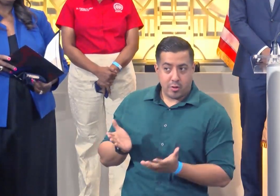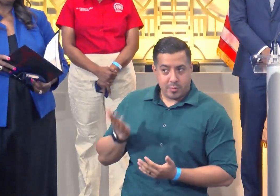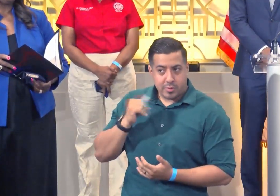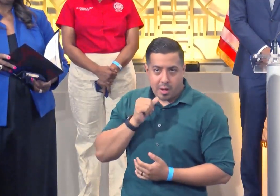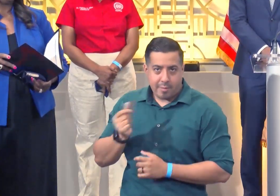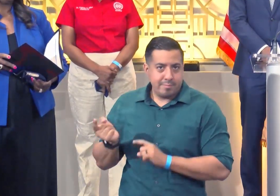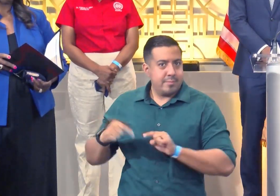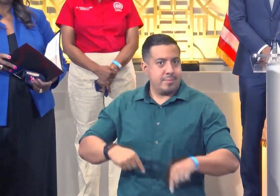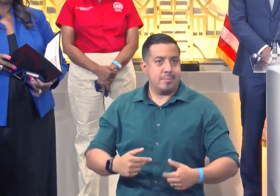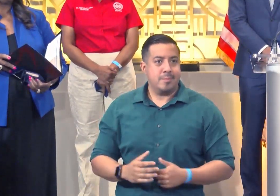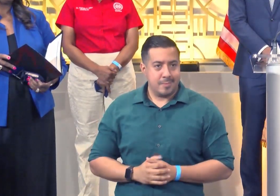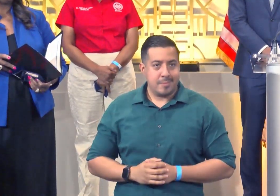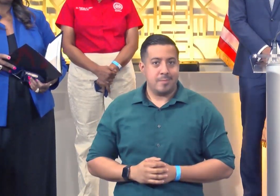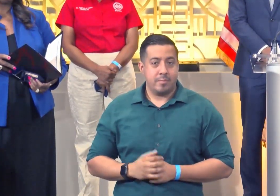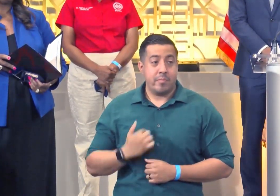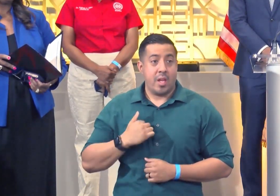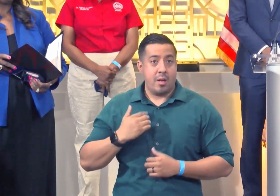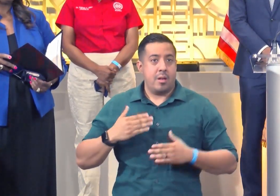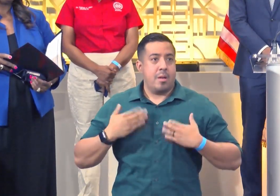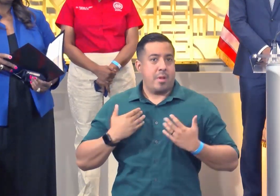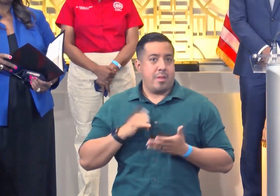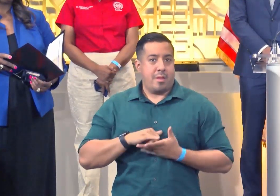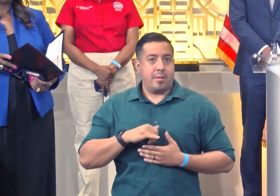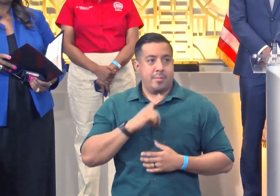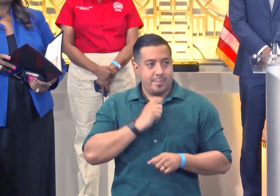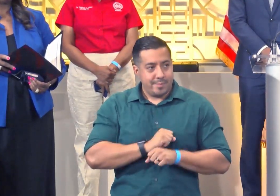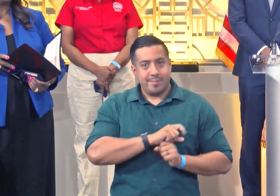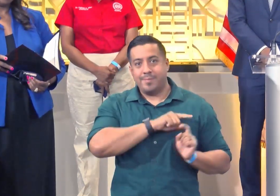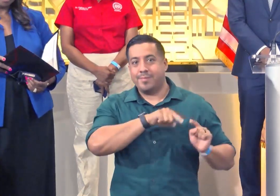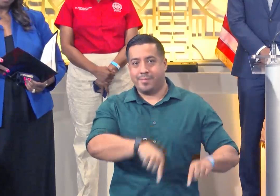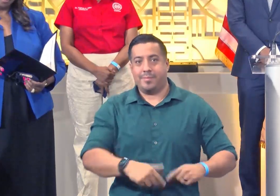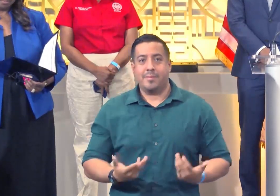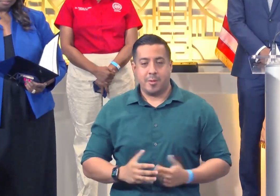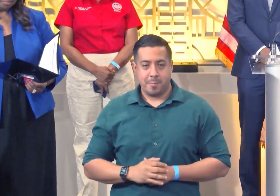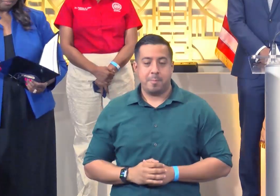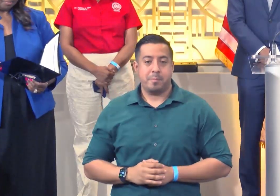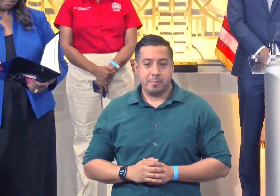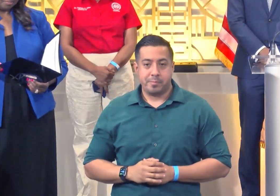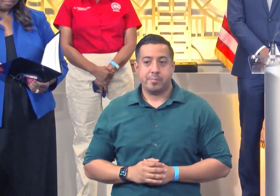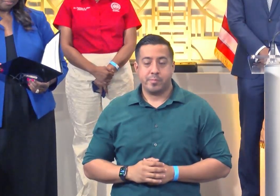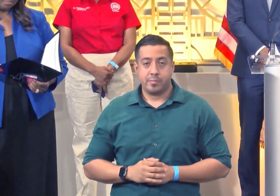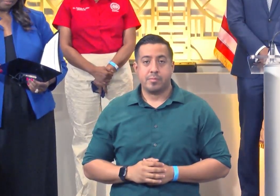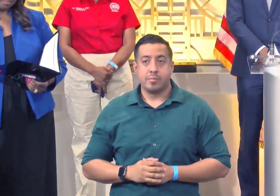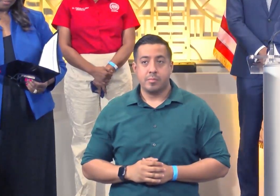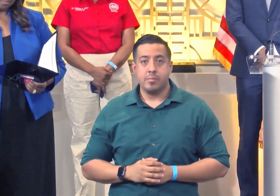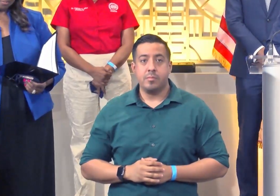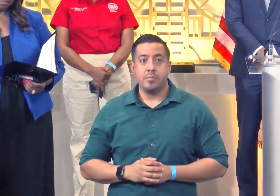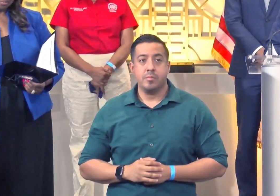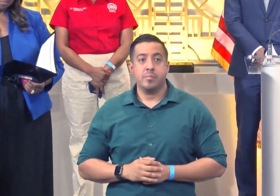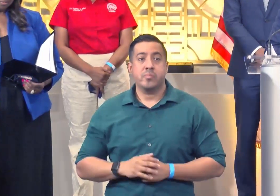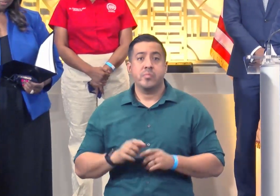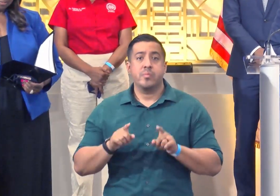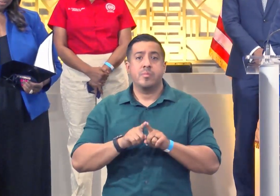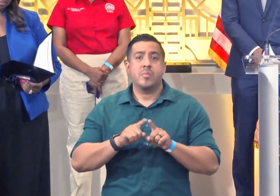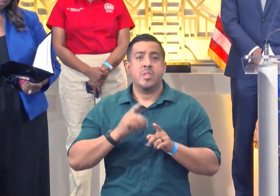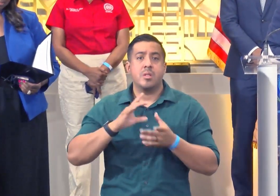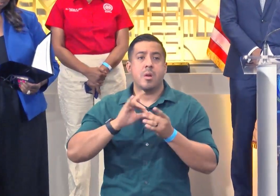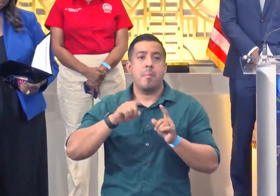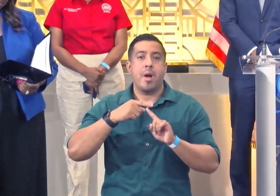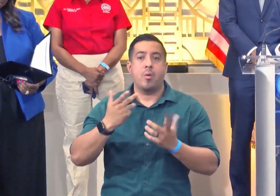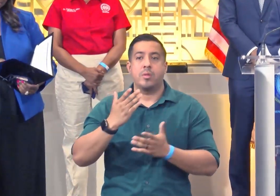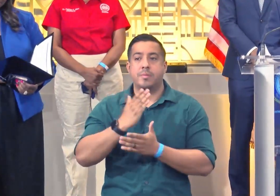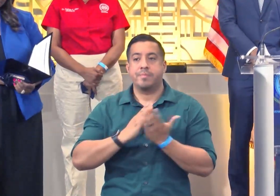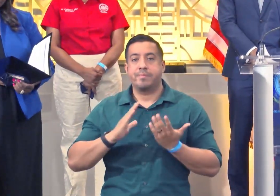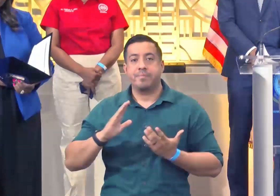come, and I'm glad that he is here. And then, you know, we told him about the people,